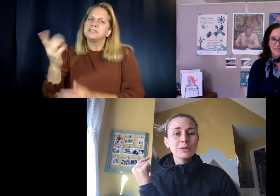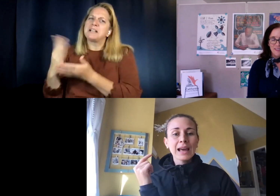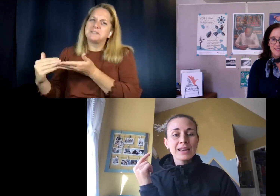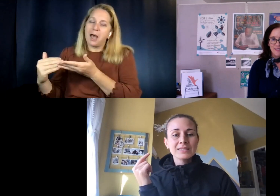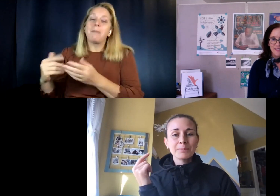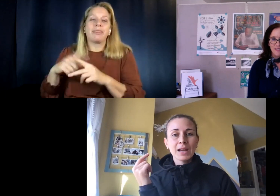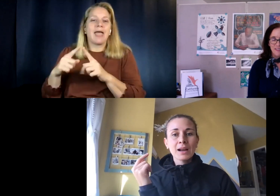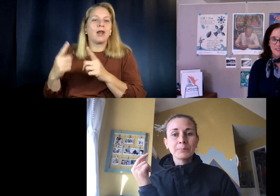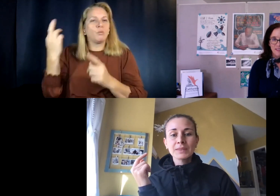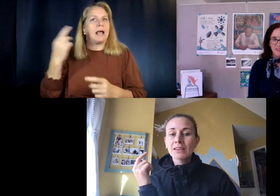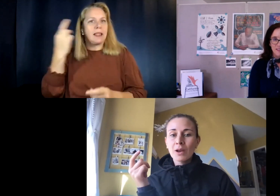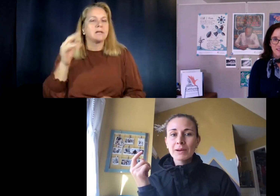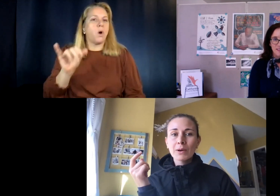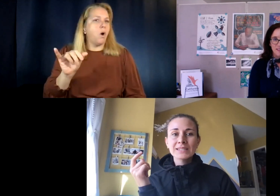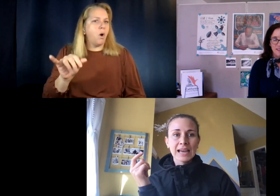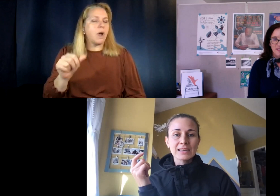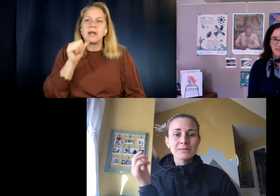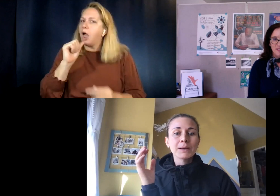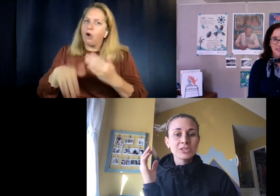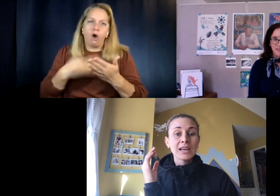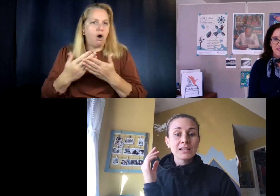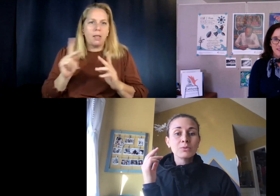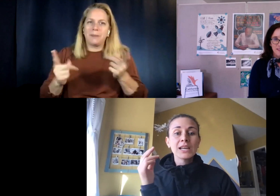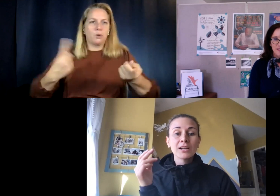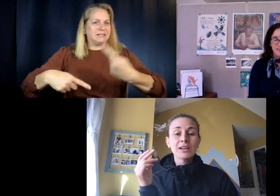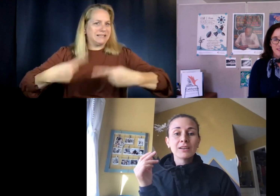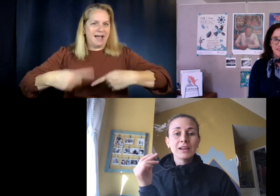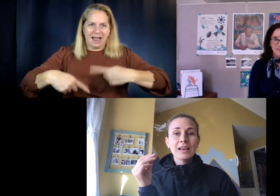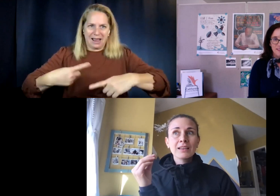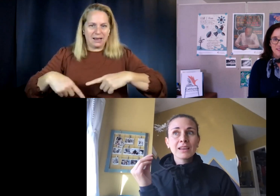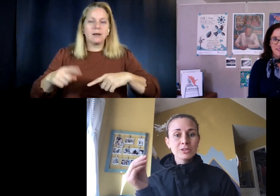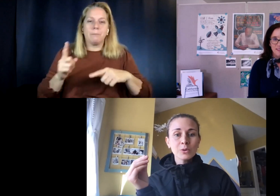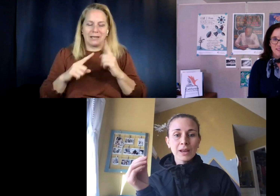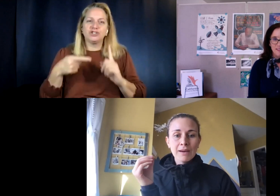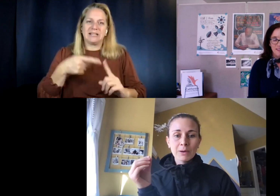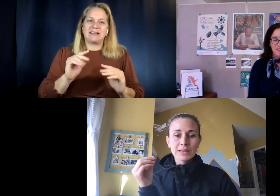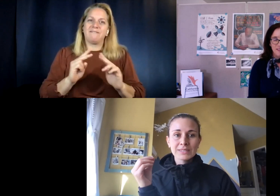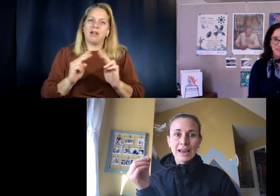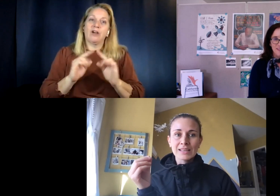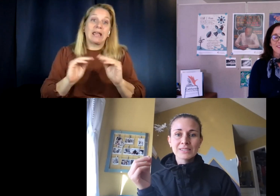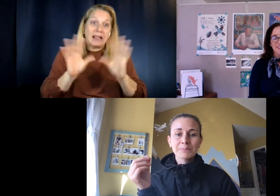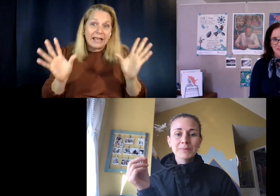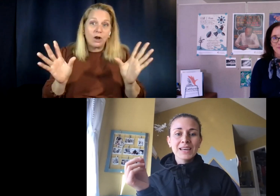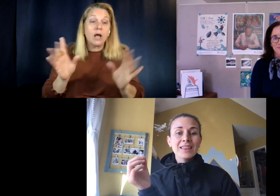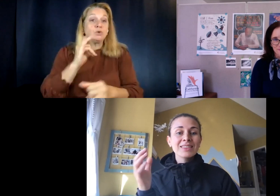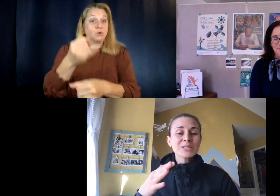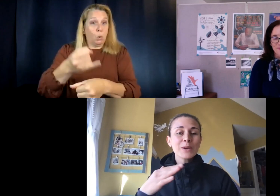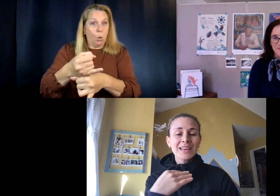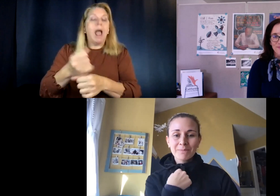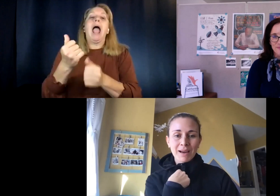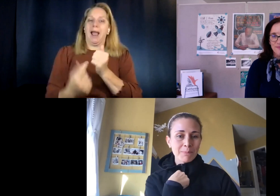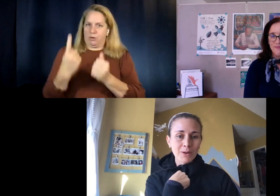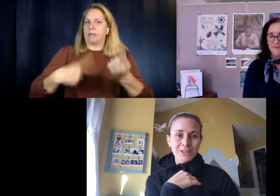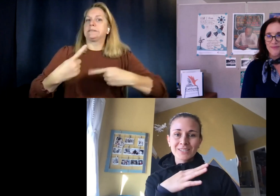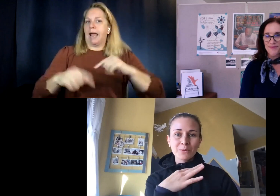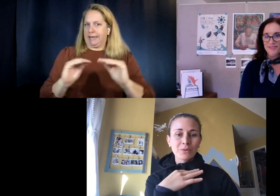to realize that not everyone signs, but she has really clear that school, everyone signs. This week,